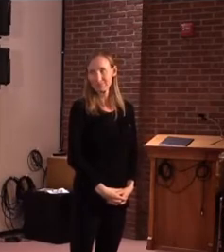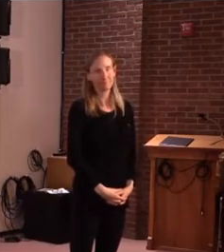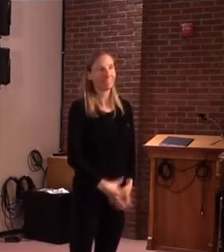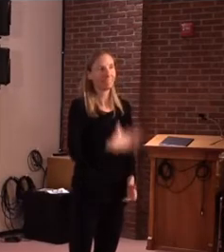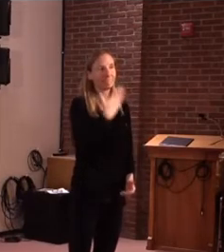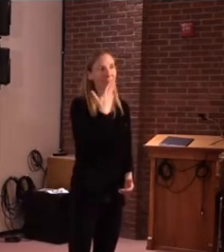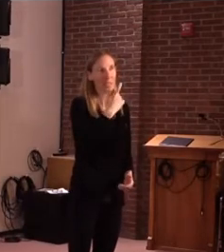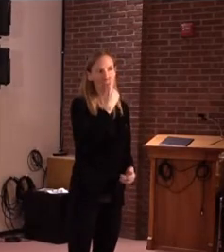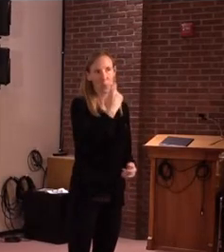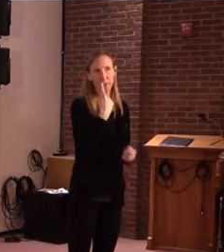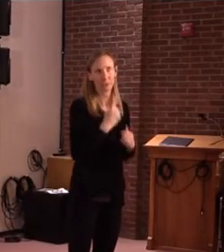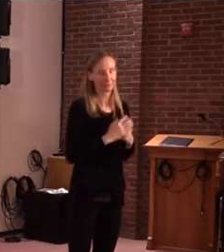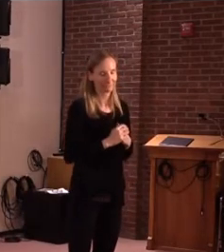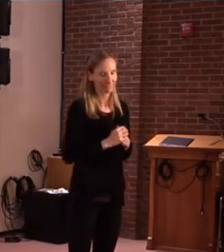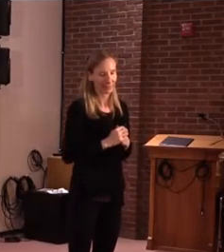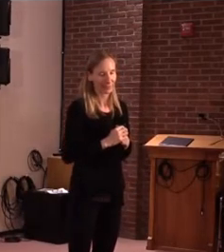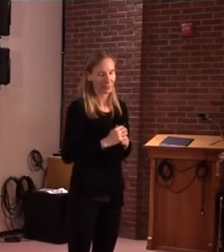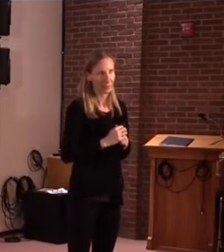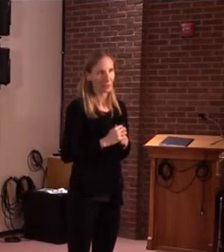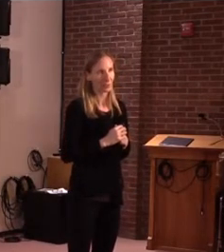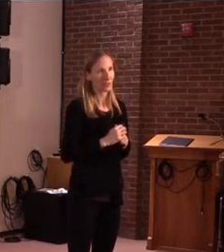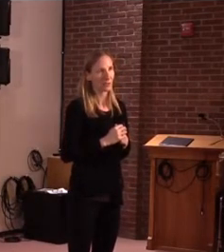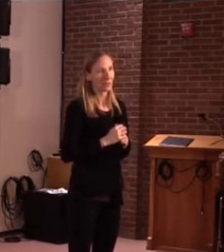Thank you. You know, this really